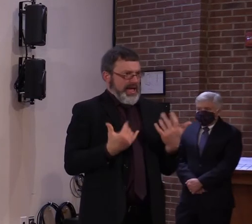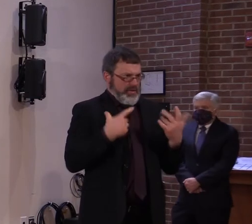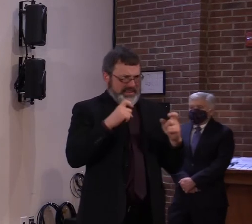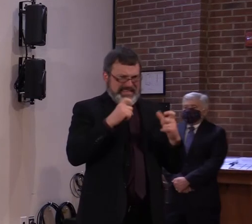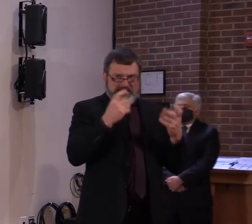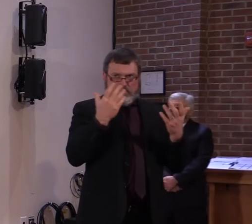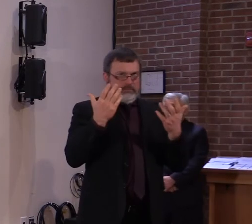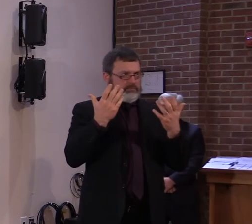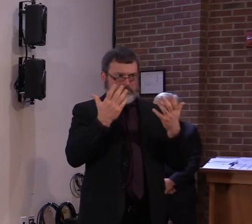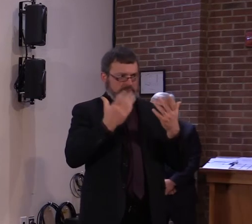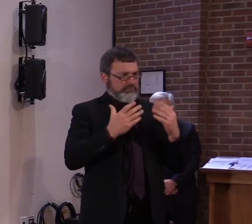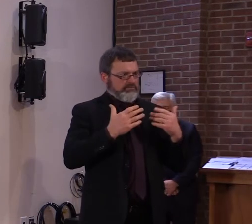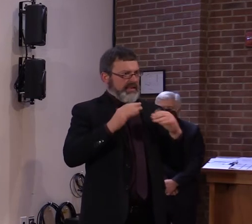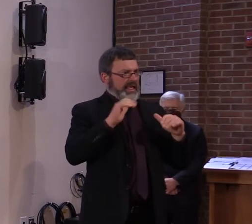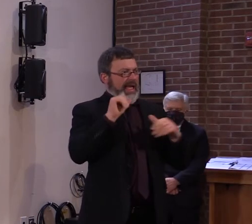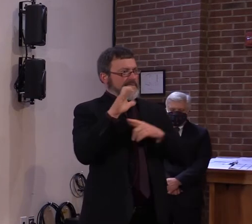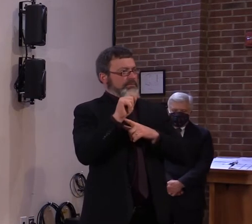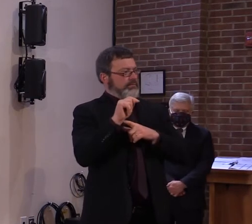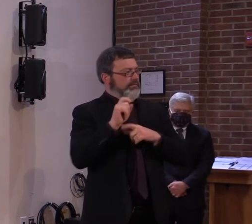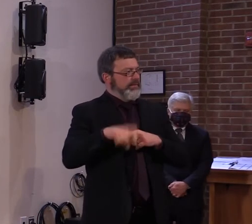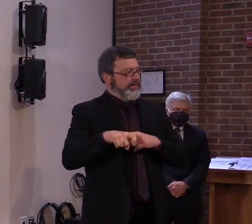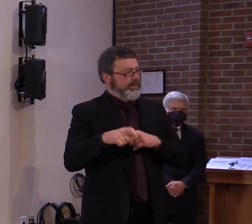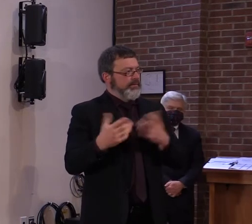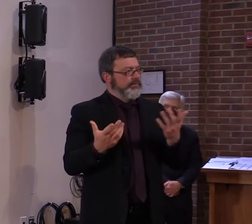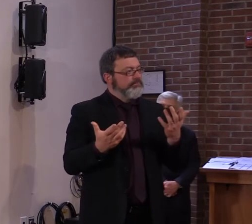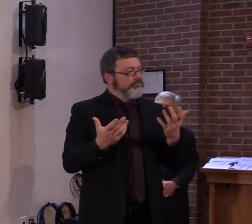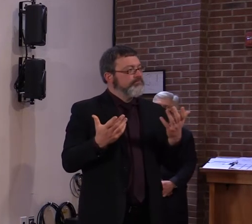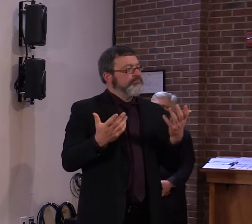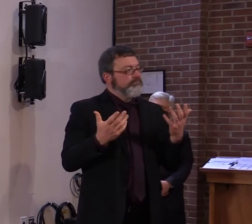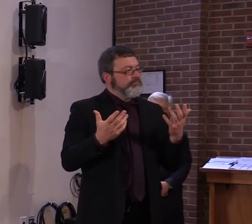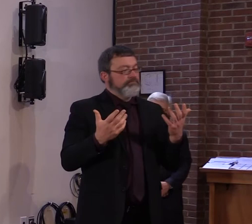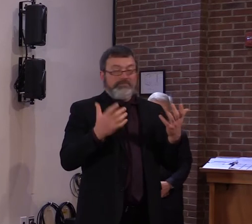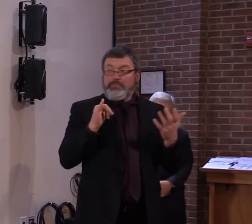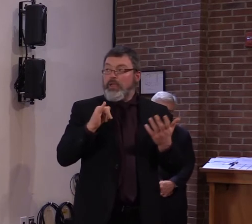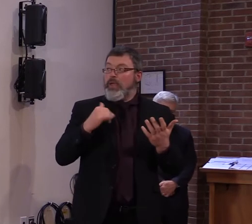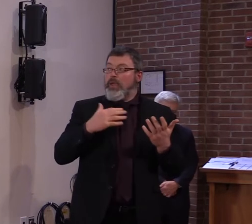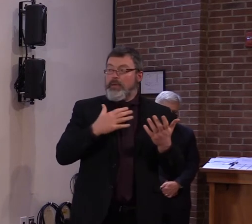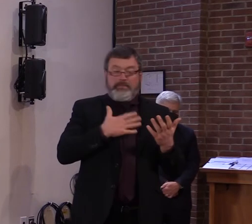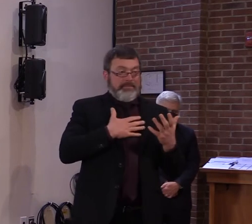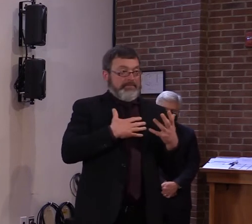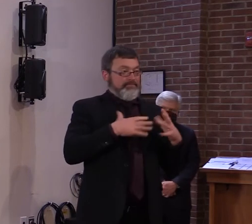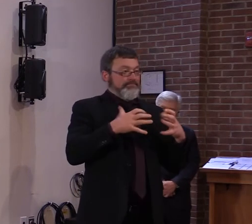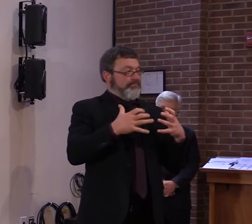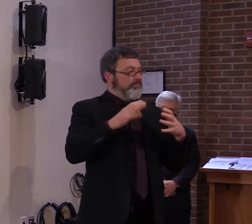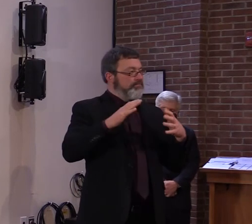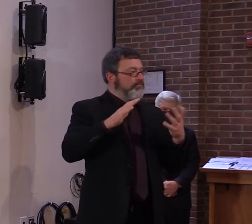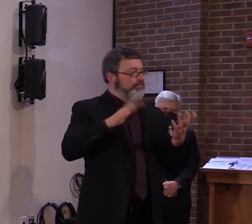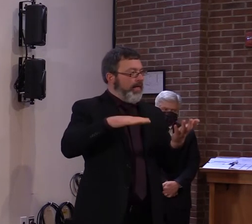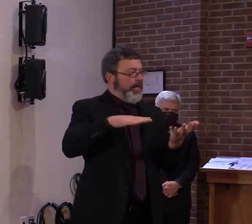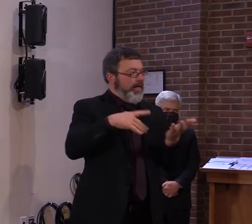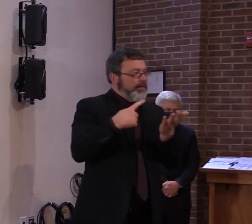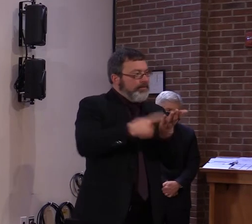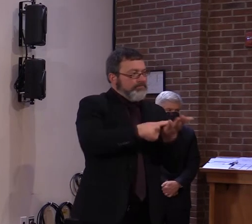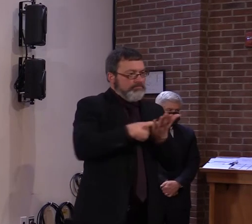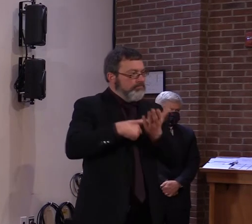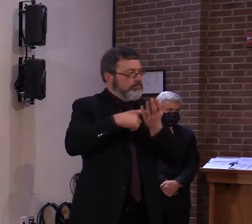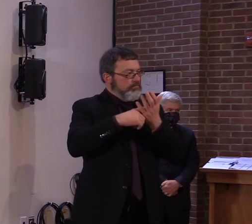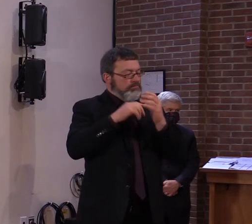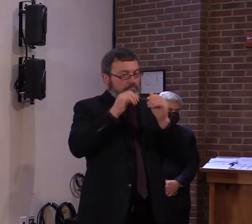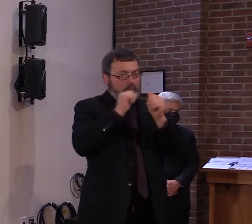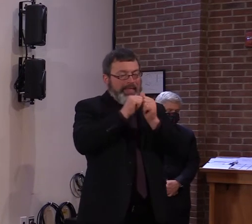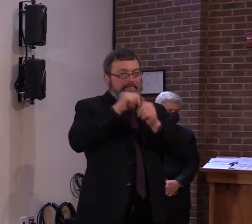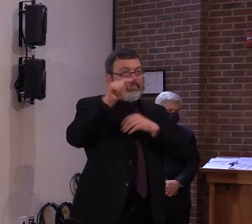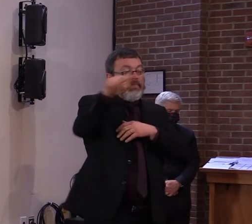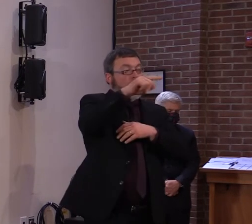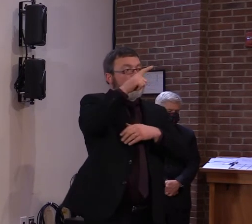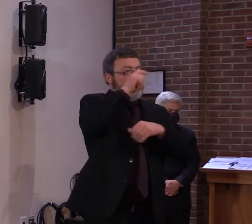haven't talked to my colleagues in the ICUs of our hospitals in the last day or so to find out if it's impacted